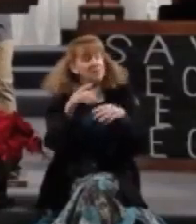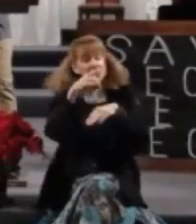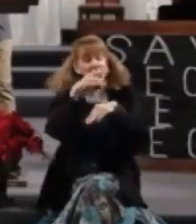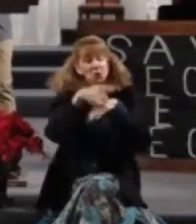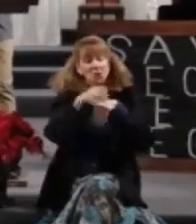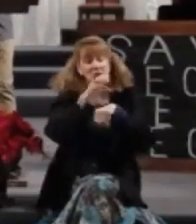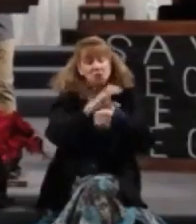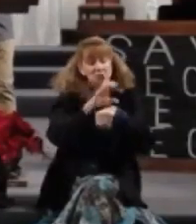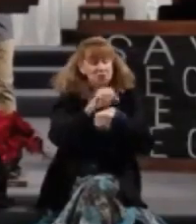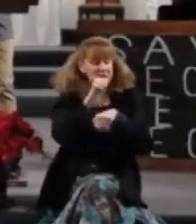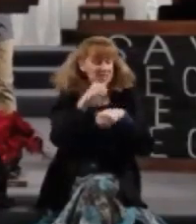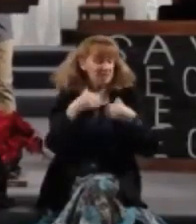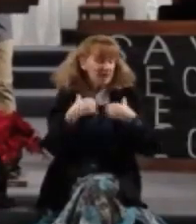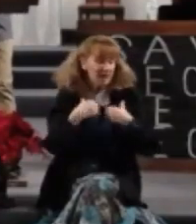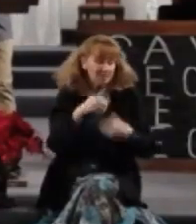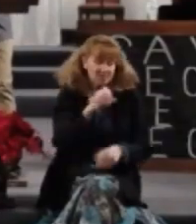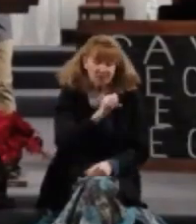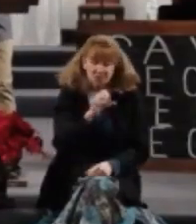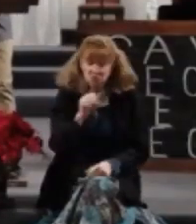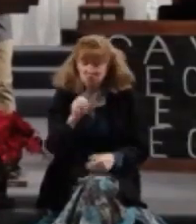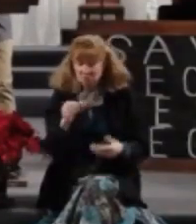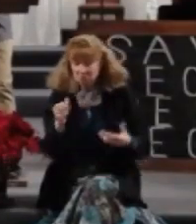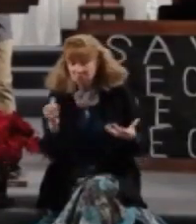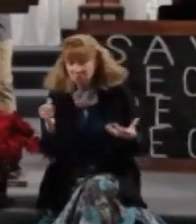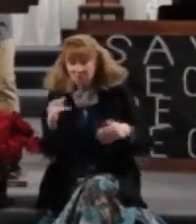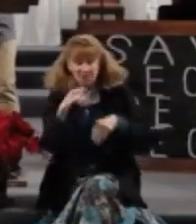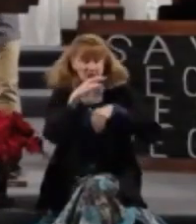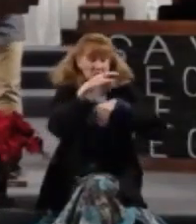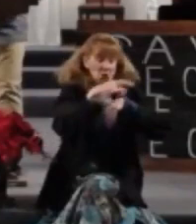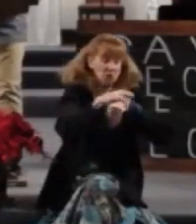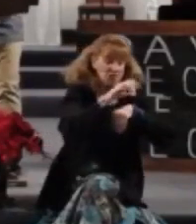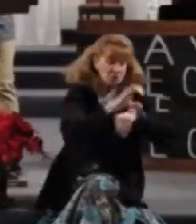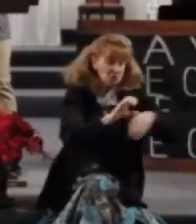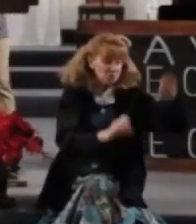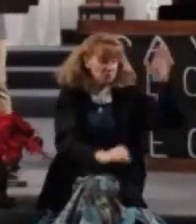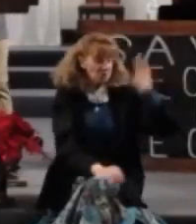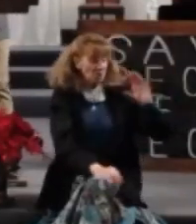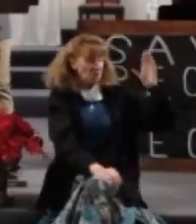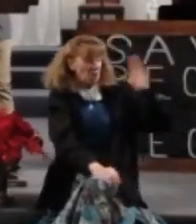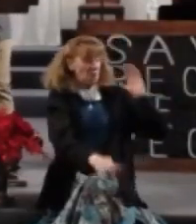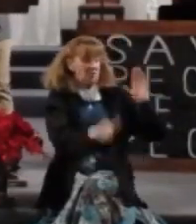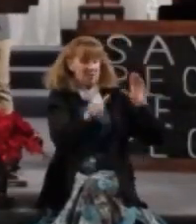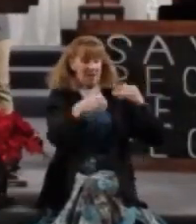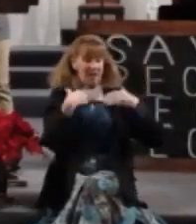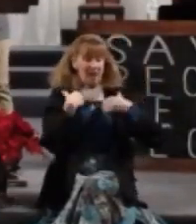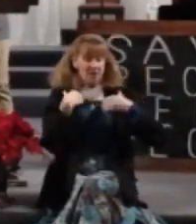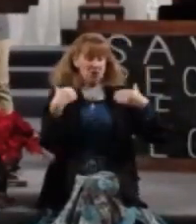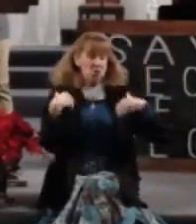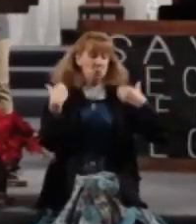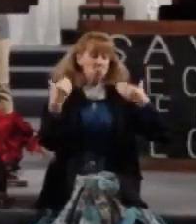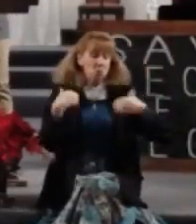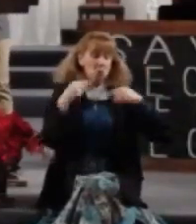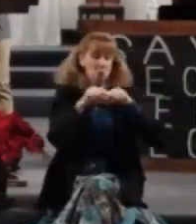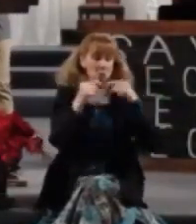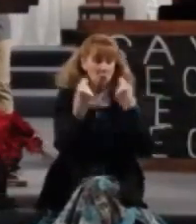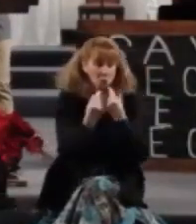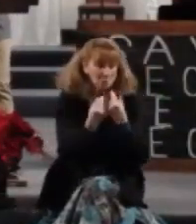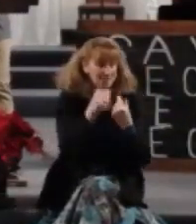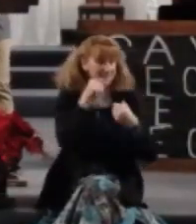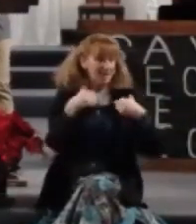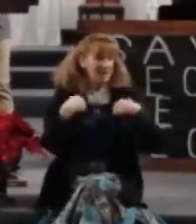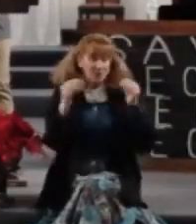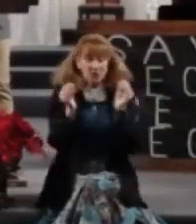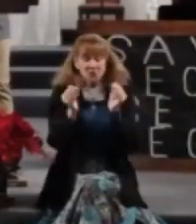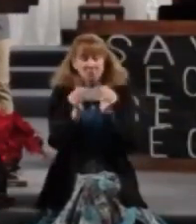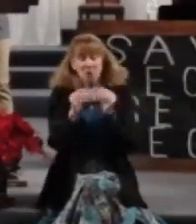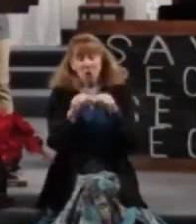didn't have Sunday schools. They didn't have children's church. They didn't have youth groups. They didn't have, you know, small group Bible studies and so